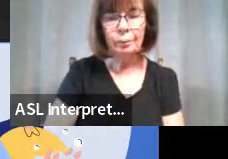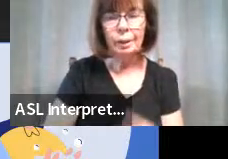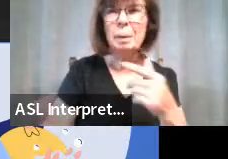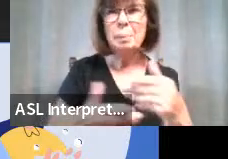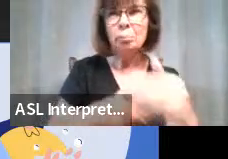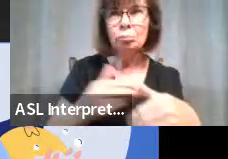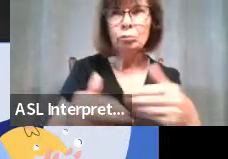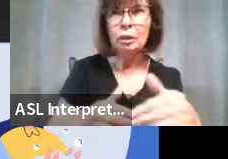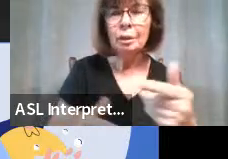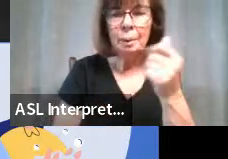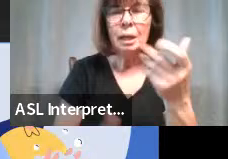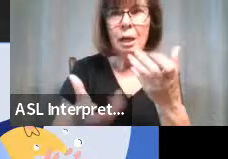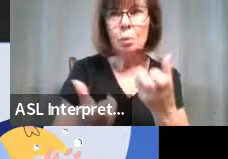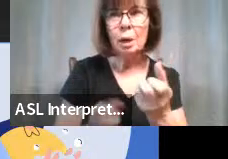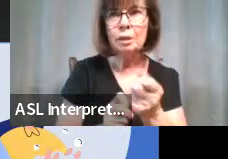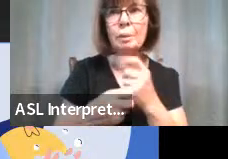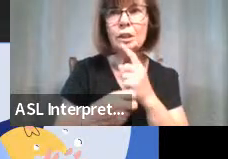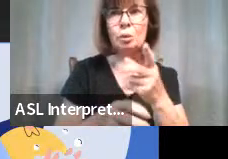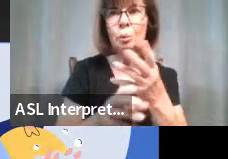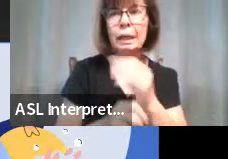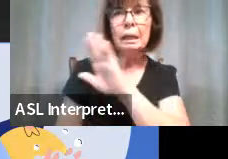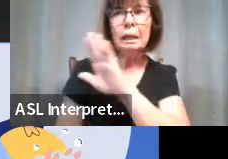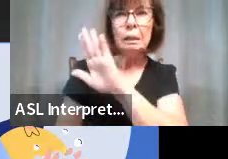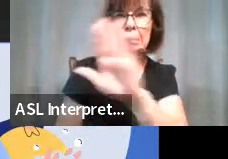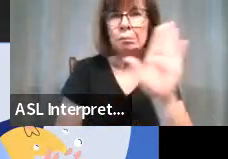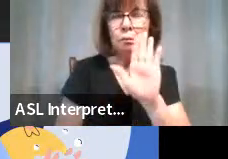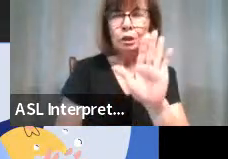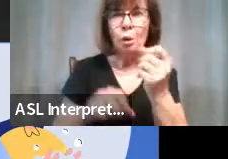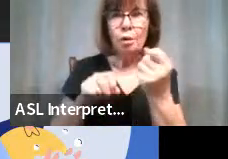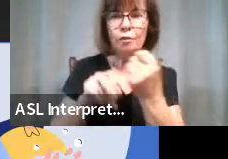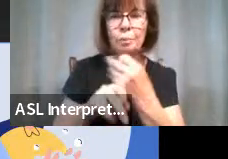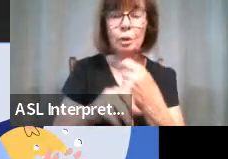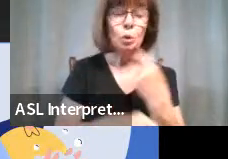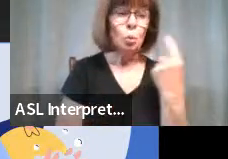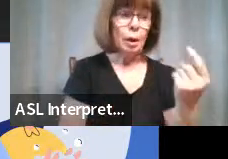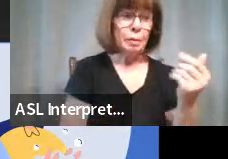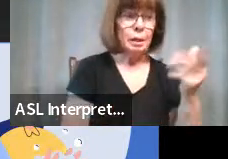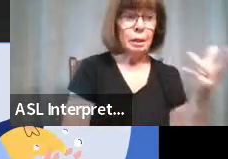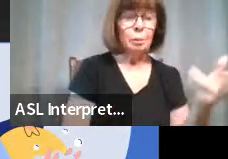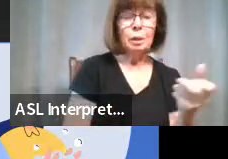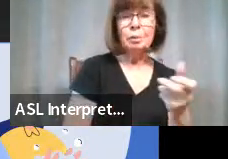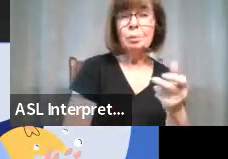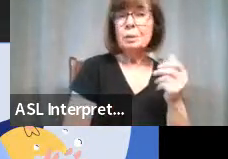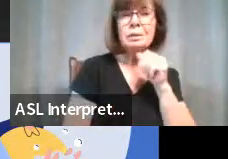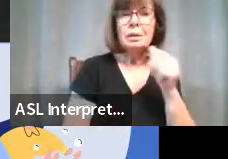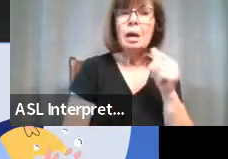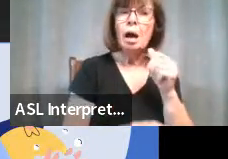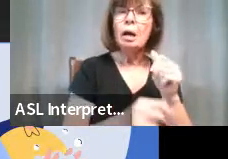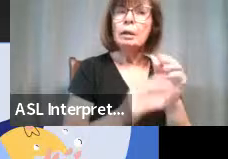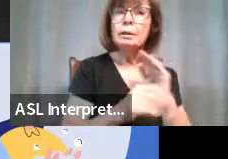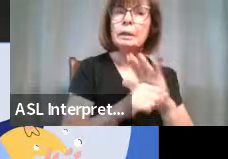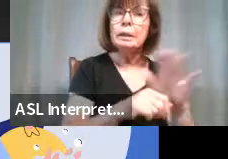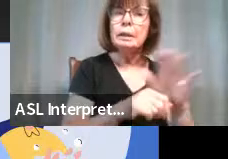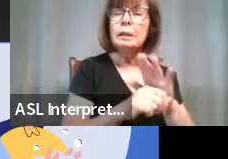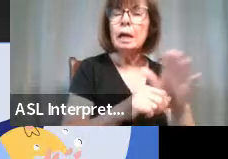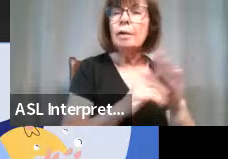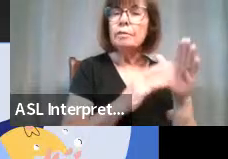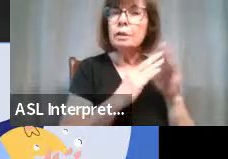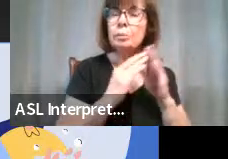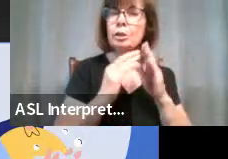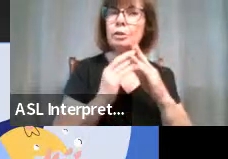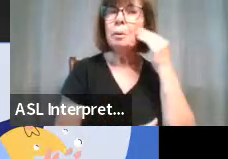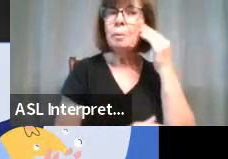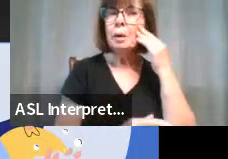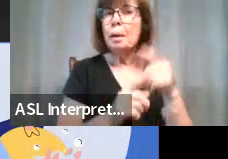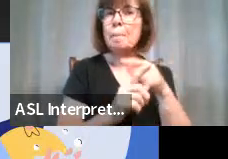just because I want to make sure we get your feedback. So one of the themes we heard was lack of community awareness about treatments. This has been a huge